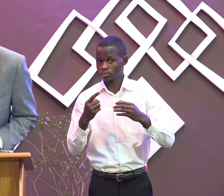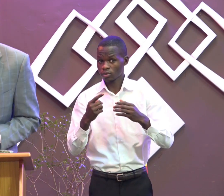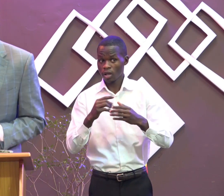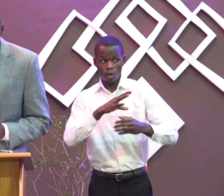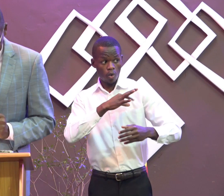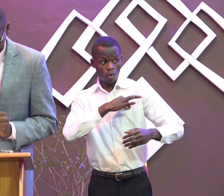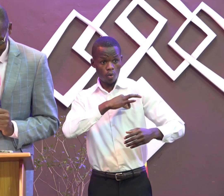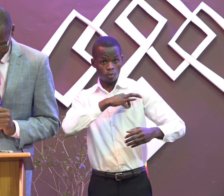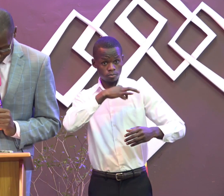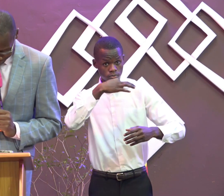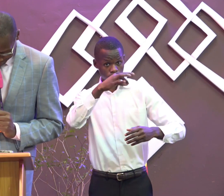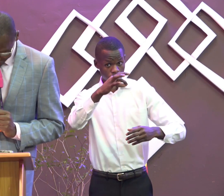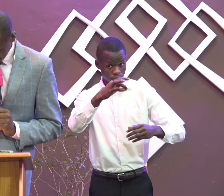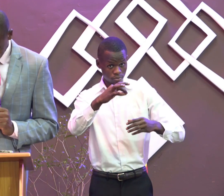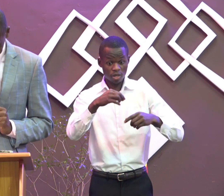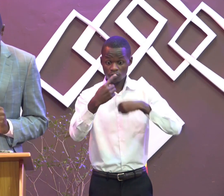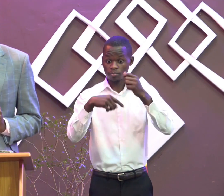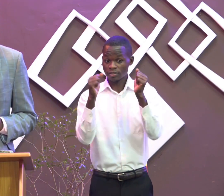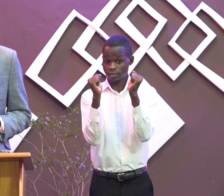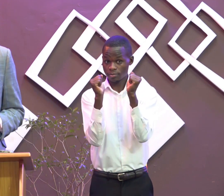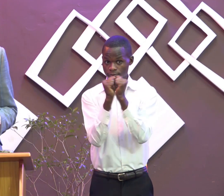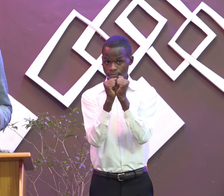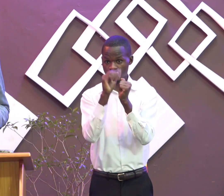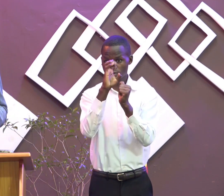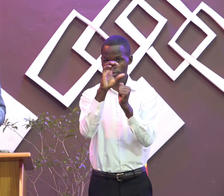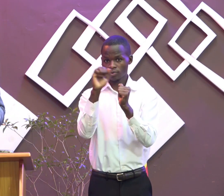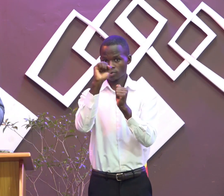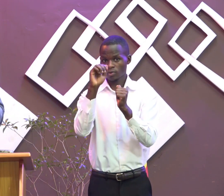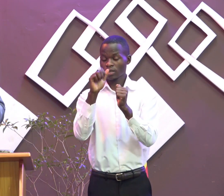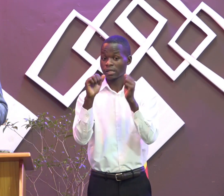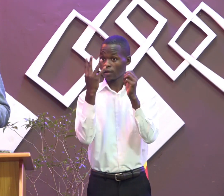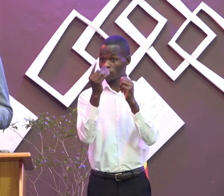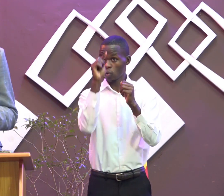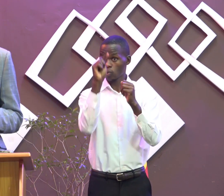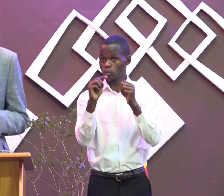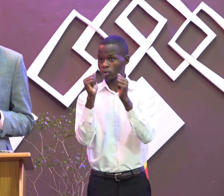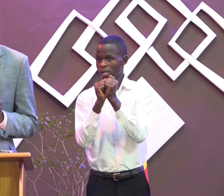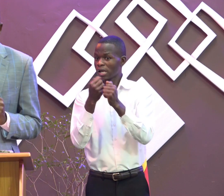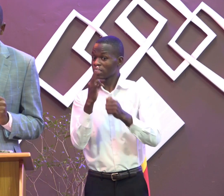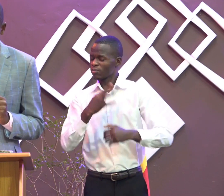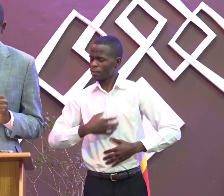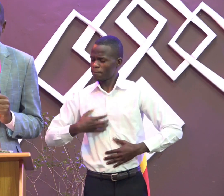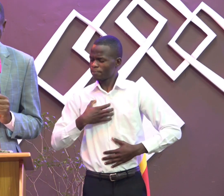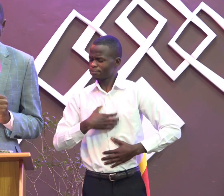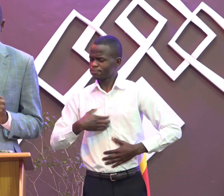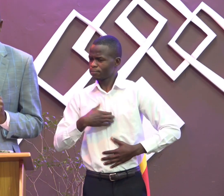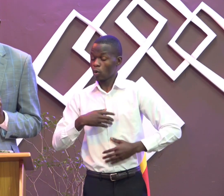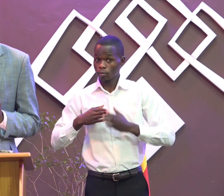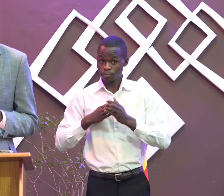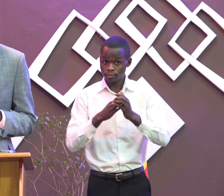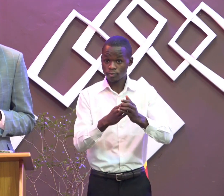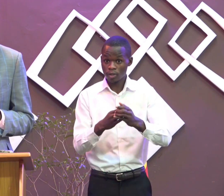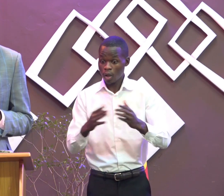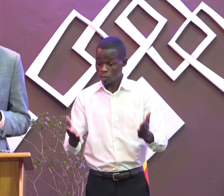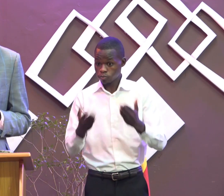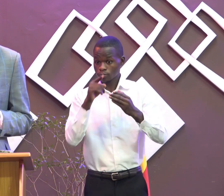okungi. In still chapter 10 of Ecclesiastes, verse 4, he says, if the anger of the ruler rises against you,